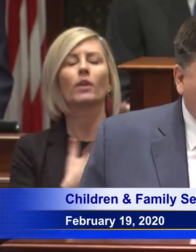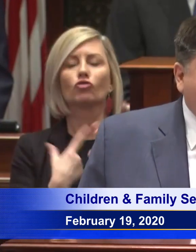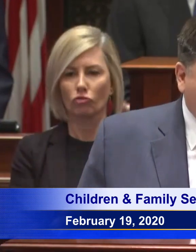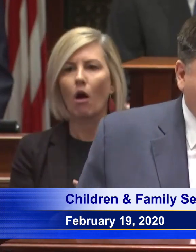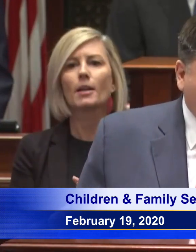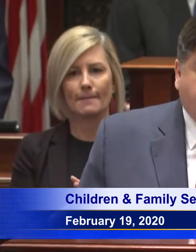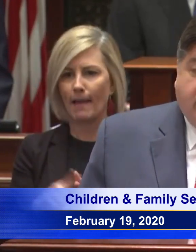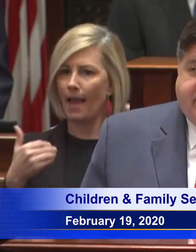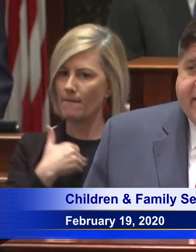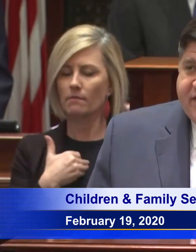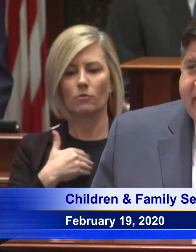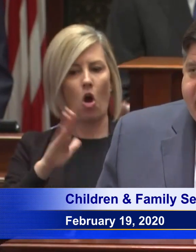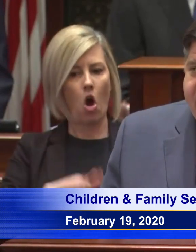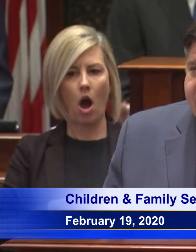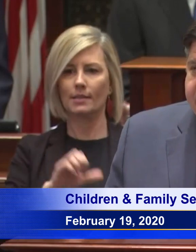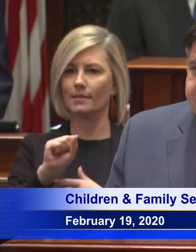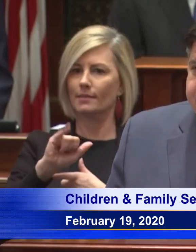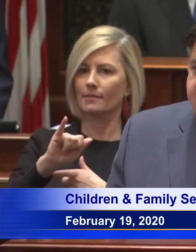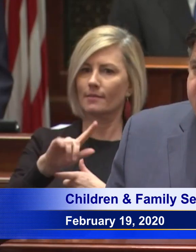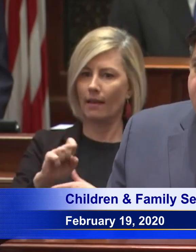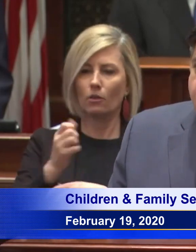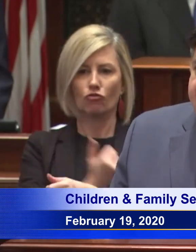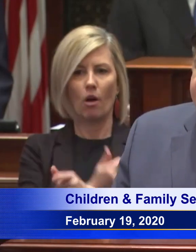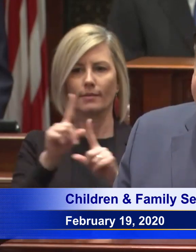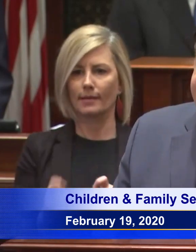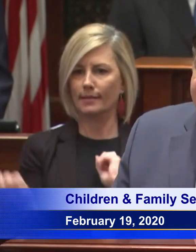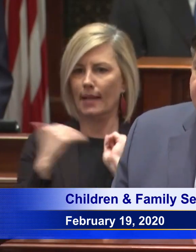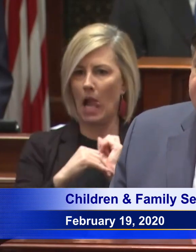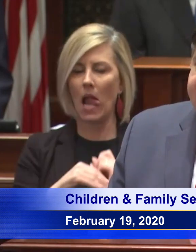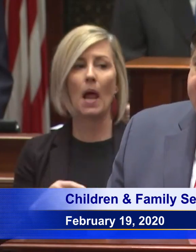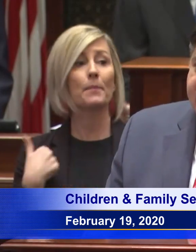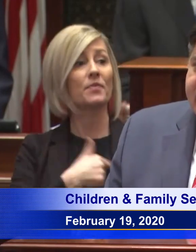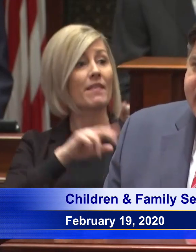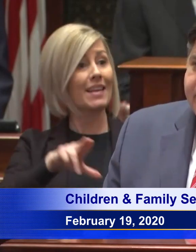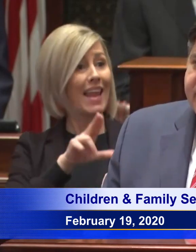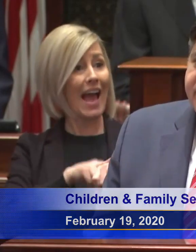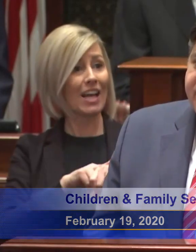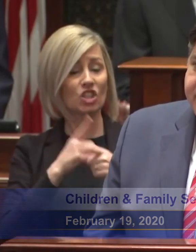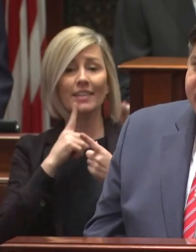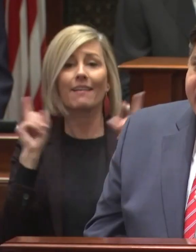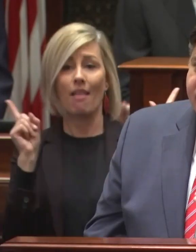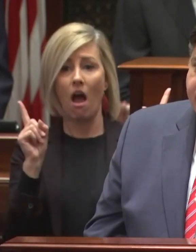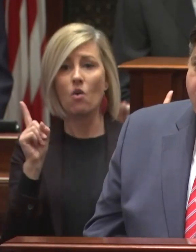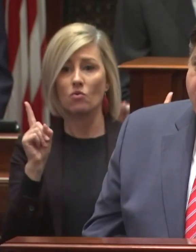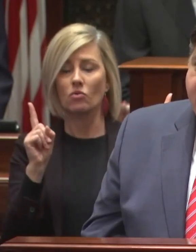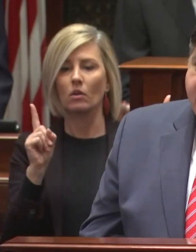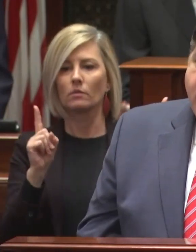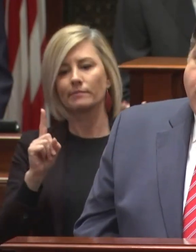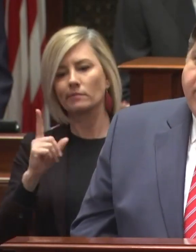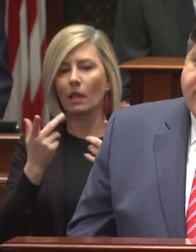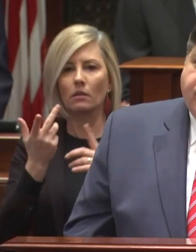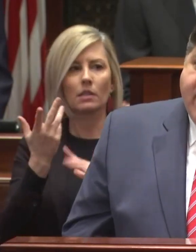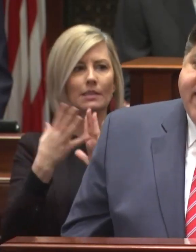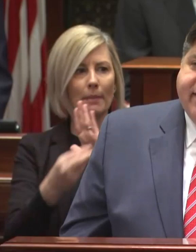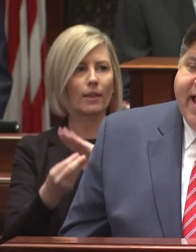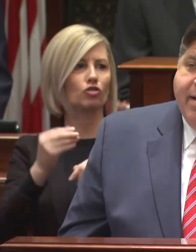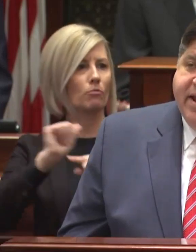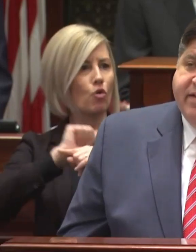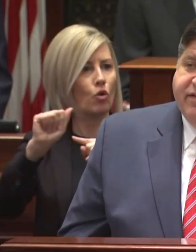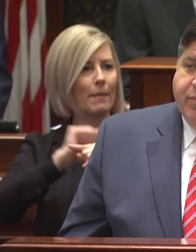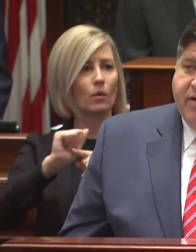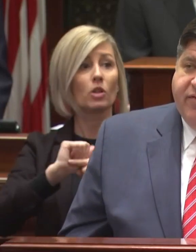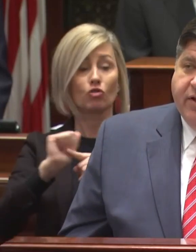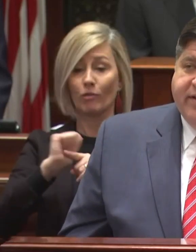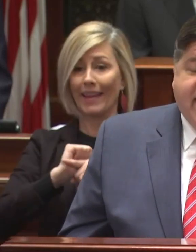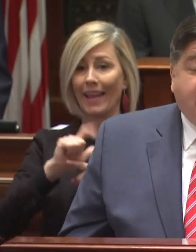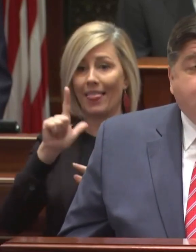out on-site drug testing again. We have a nationally acclaimed simulation program with a training lab